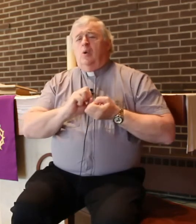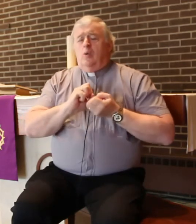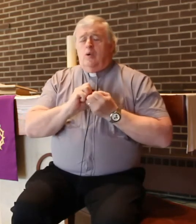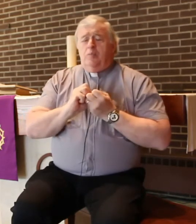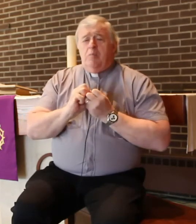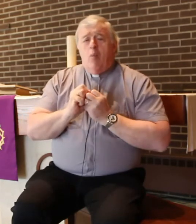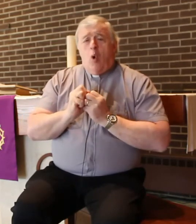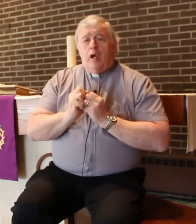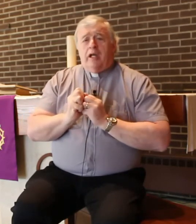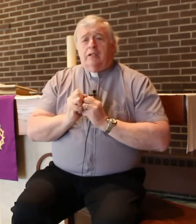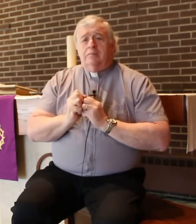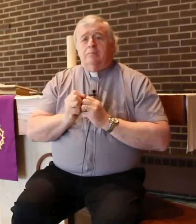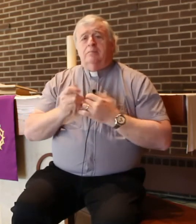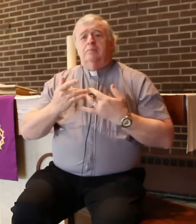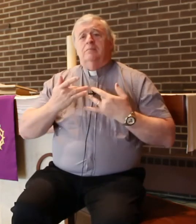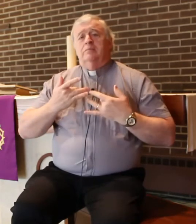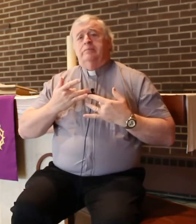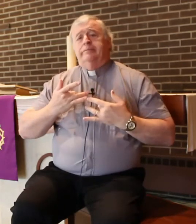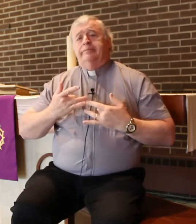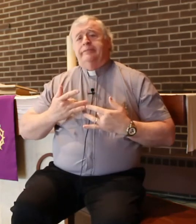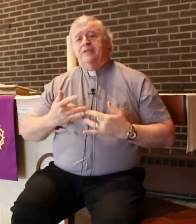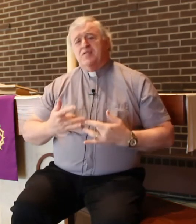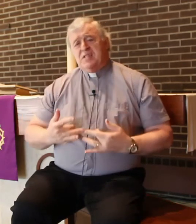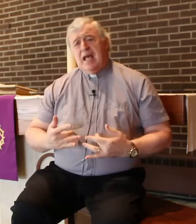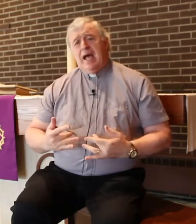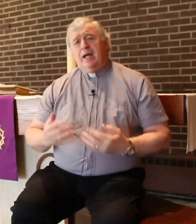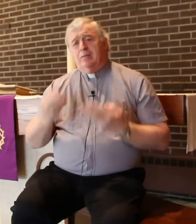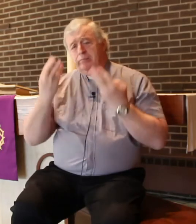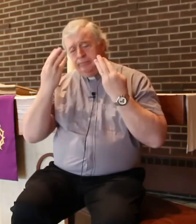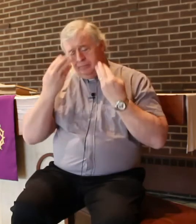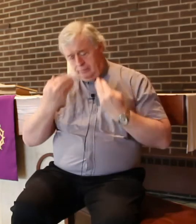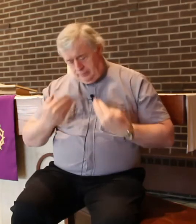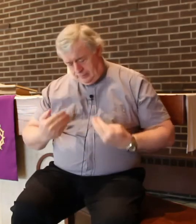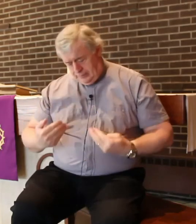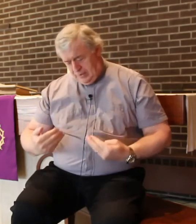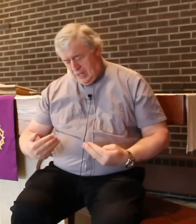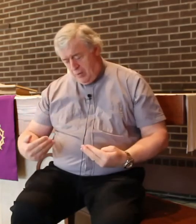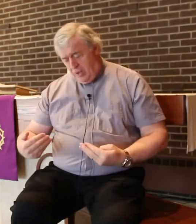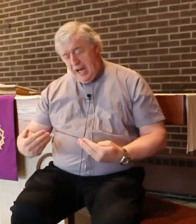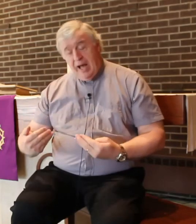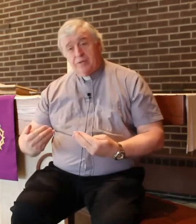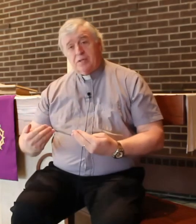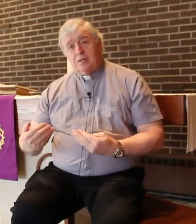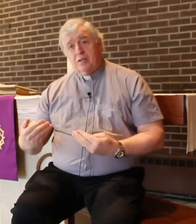would be mourning and sad and downcast